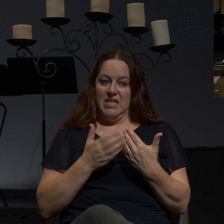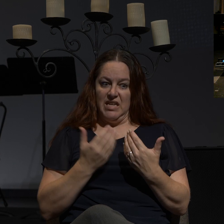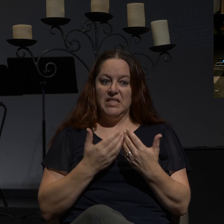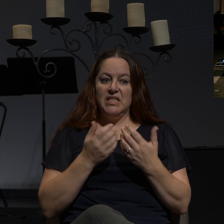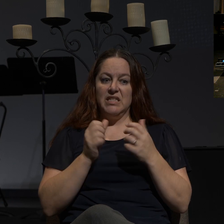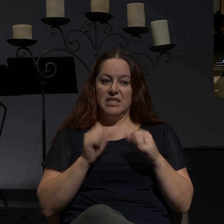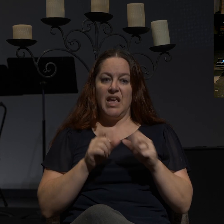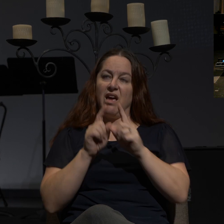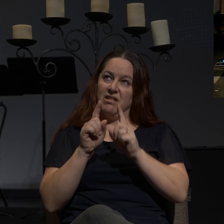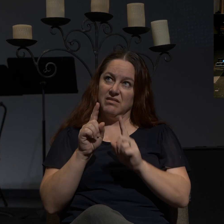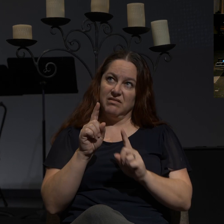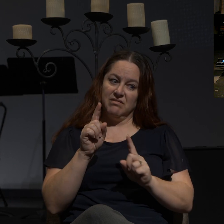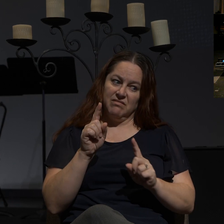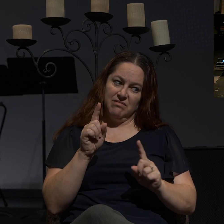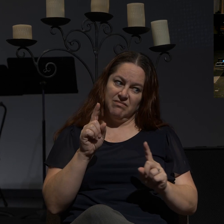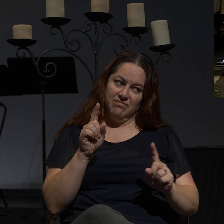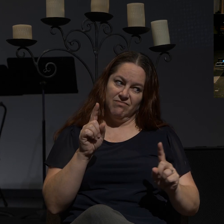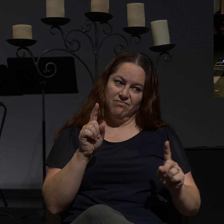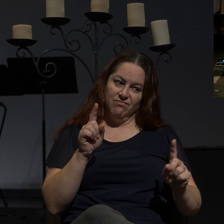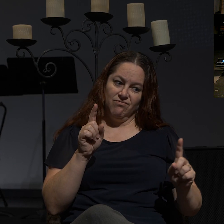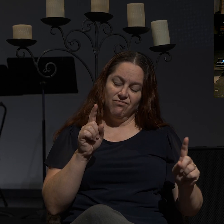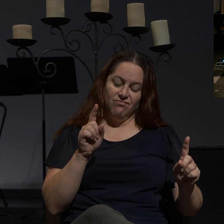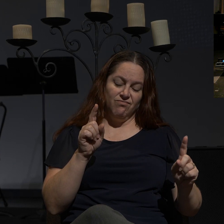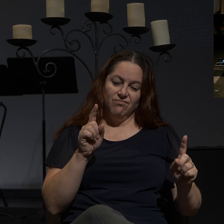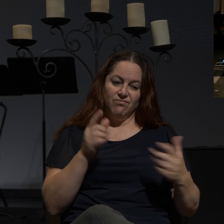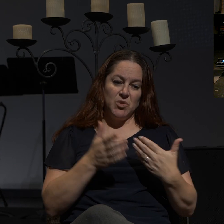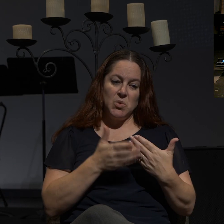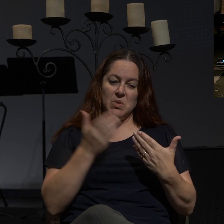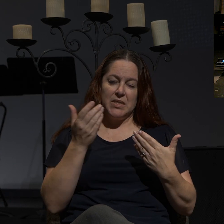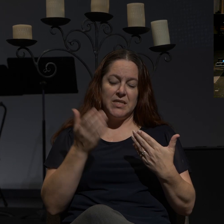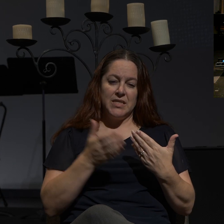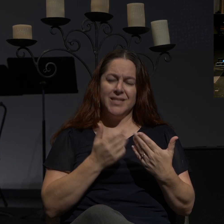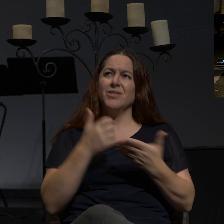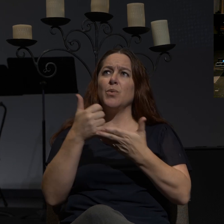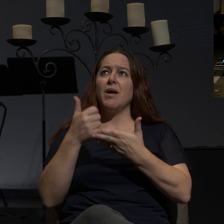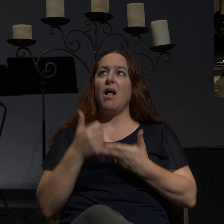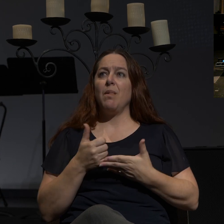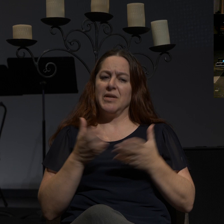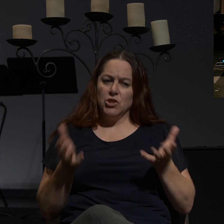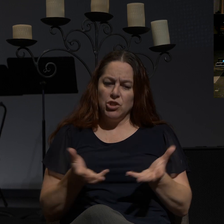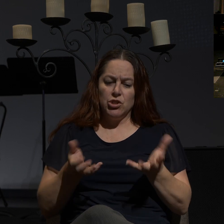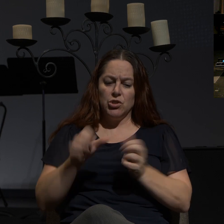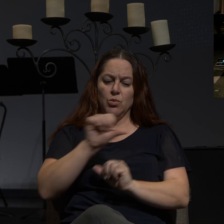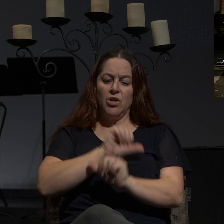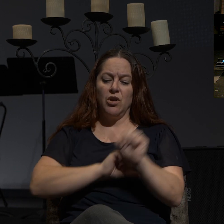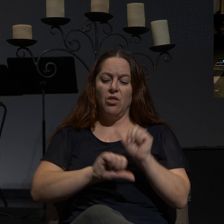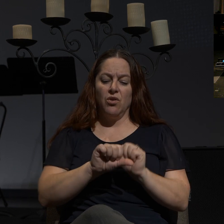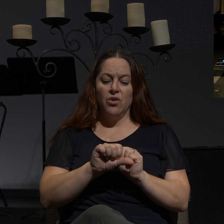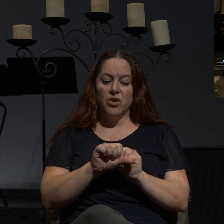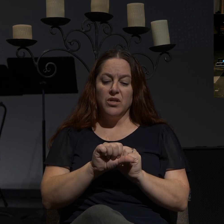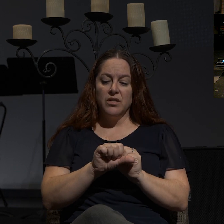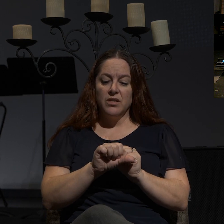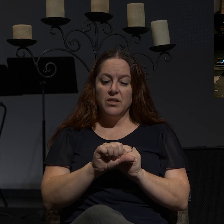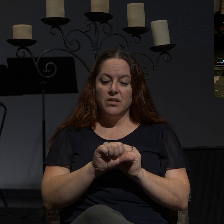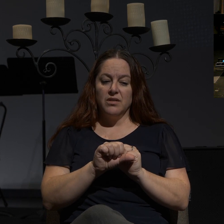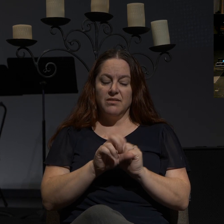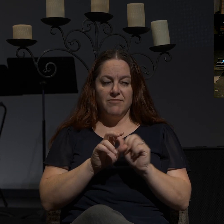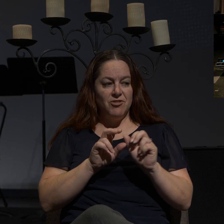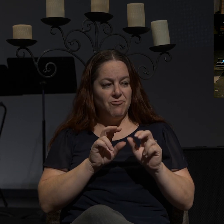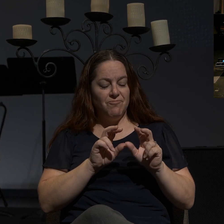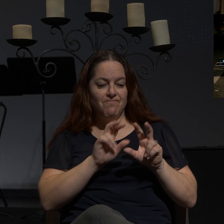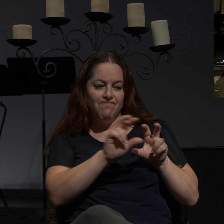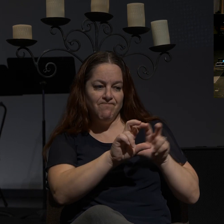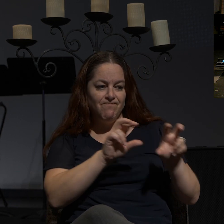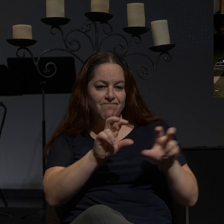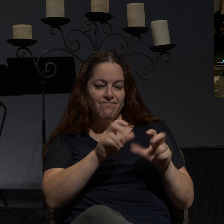easy it is to drift. And so help us to encourage one another, to invest in each